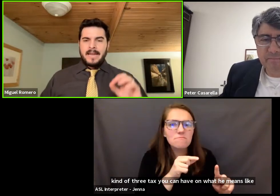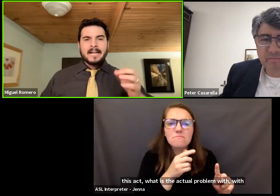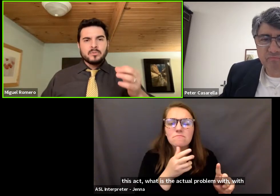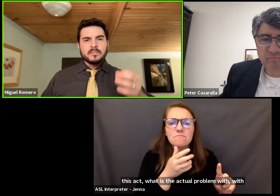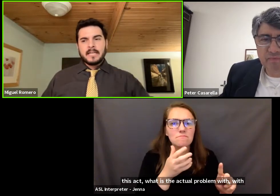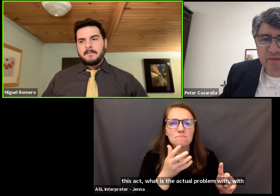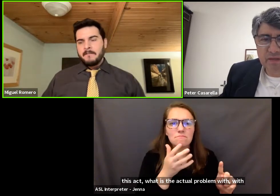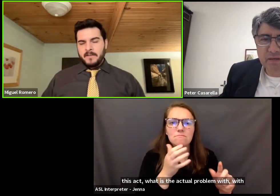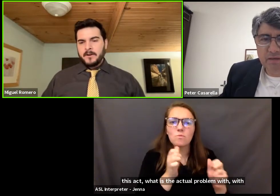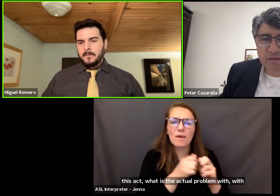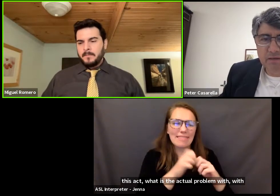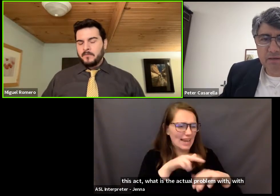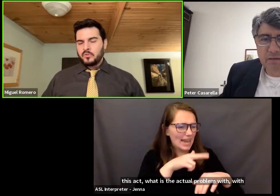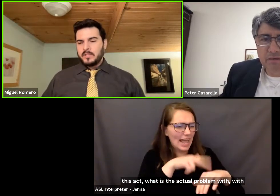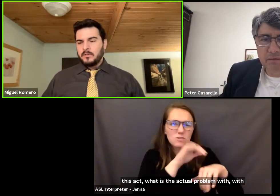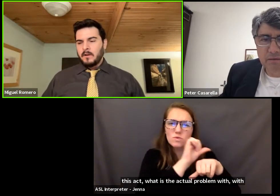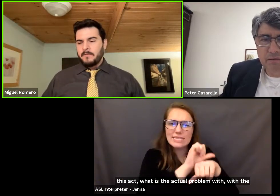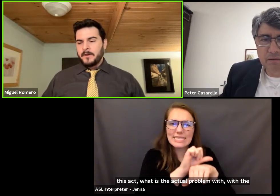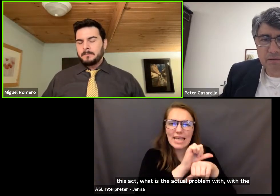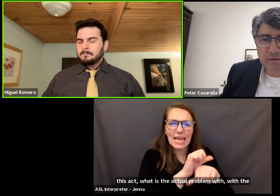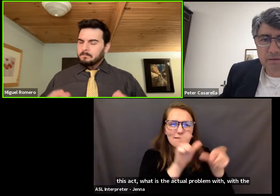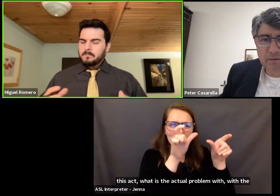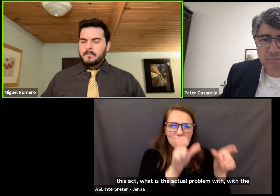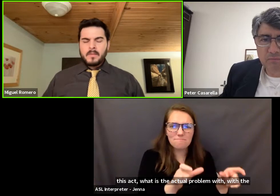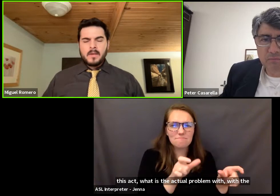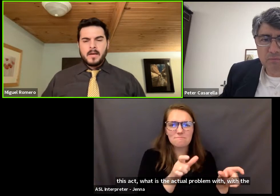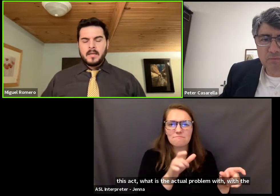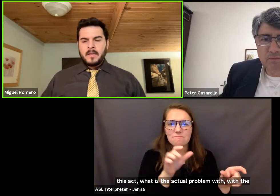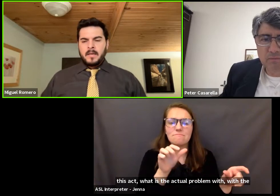with the natural slave figure, the vocidulon figure.